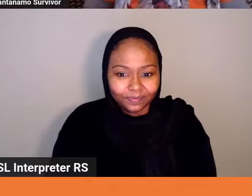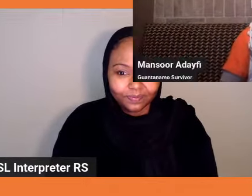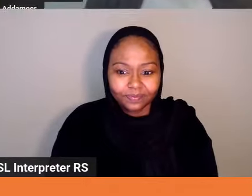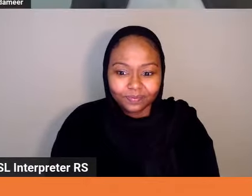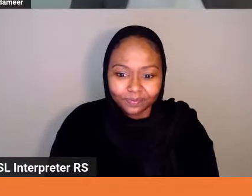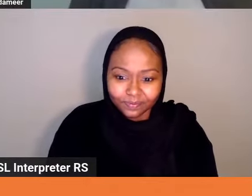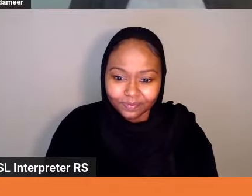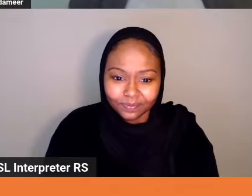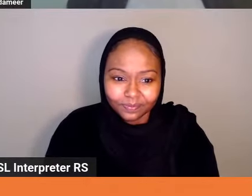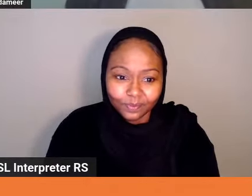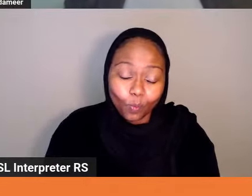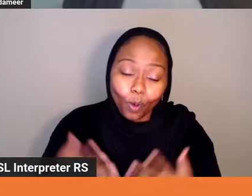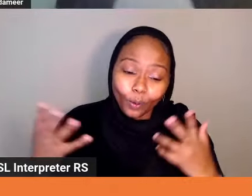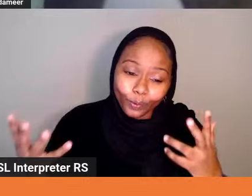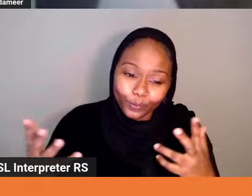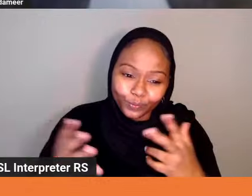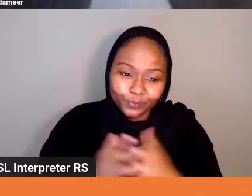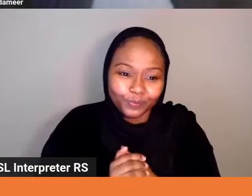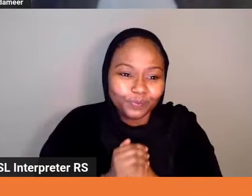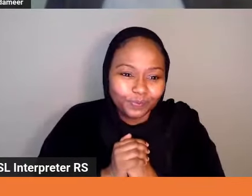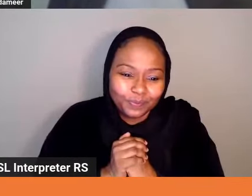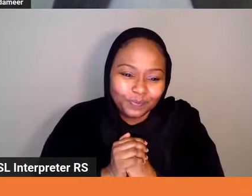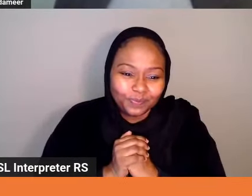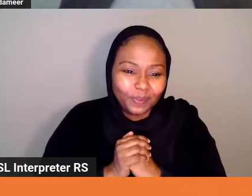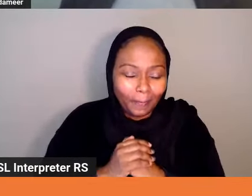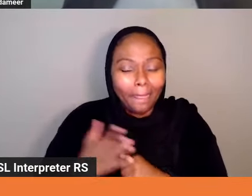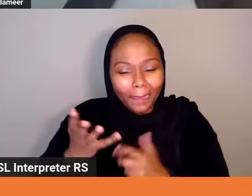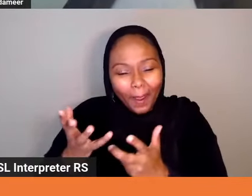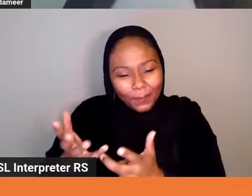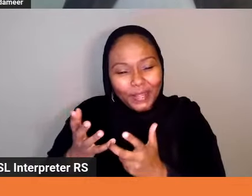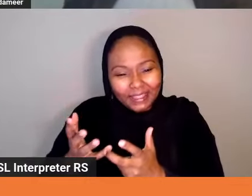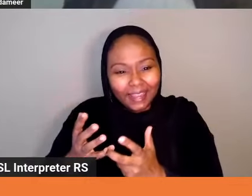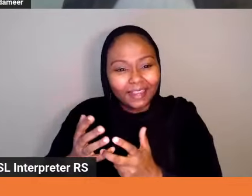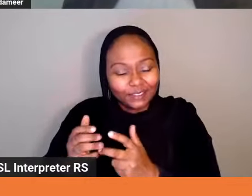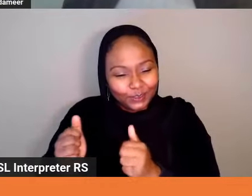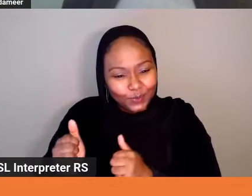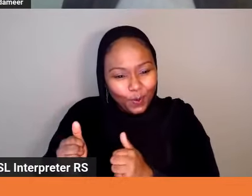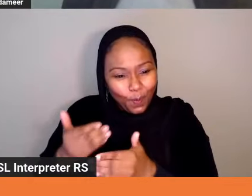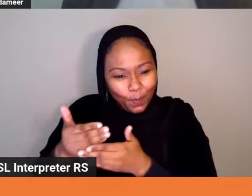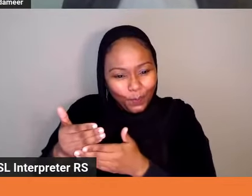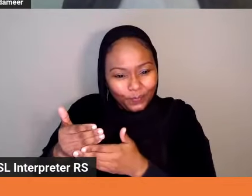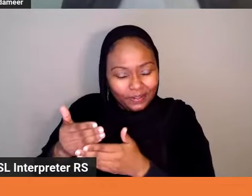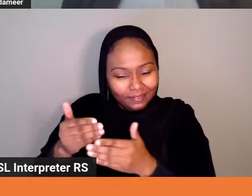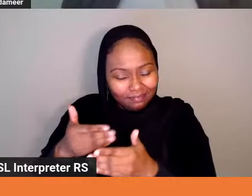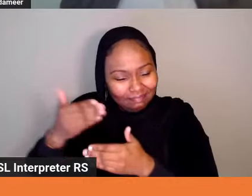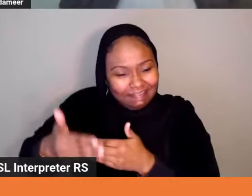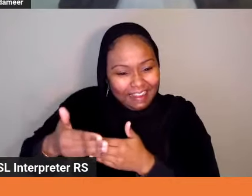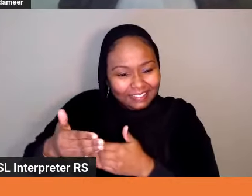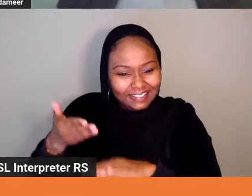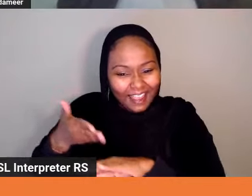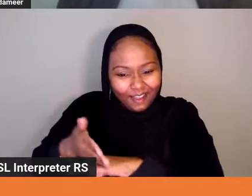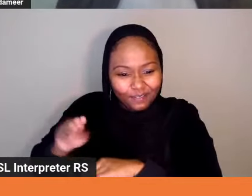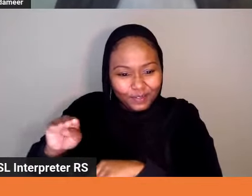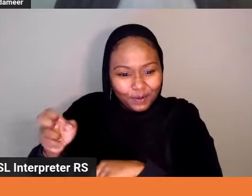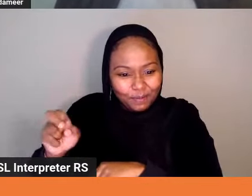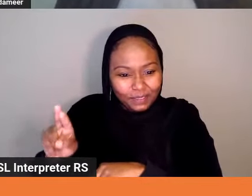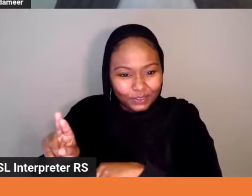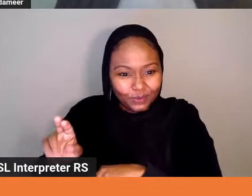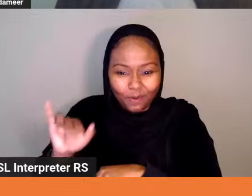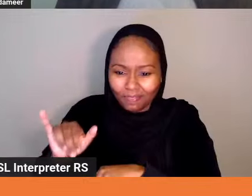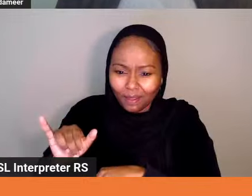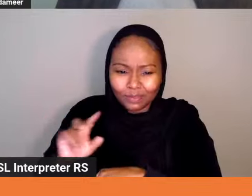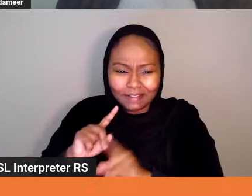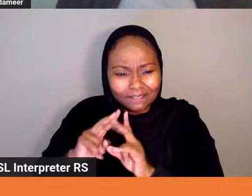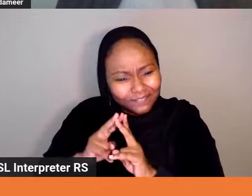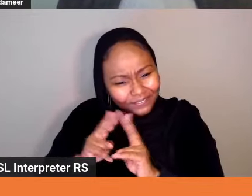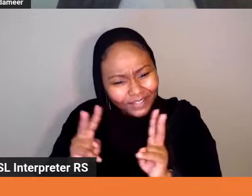Wow. Allow me to come after Mansoor on this because I think this is very powerful answer